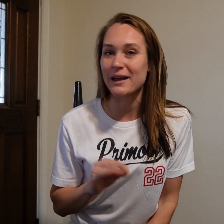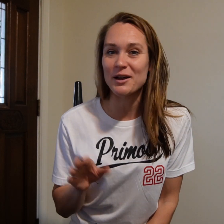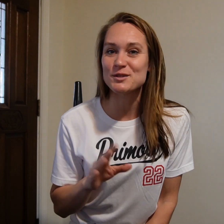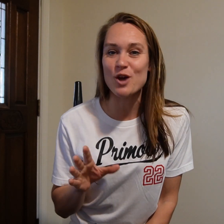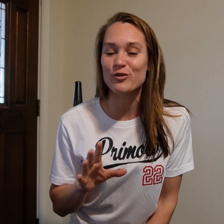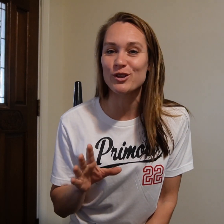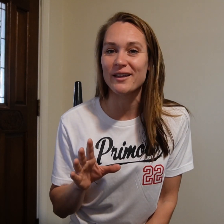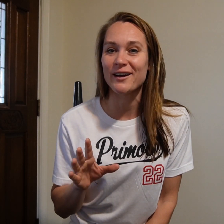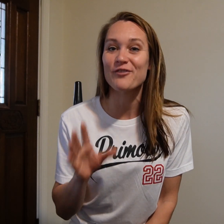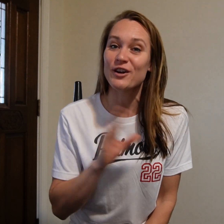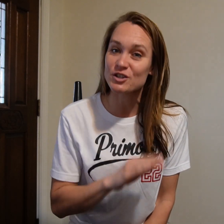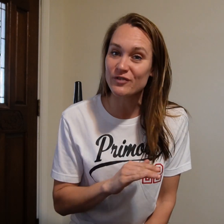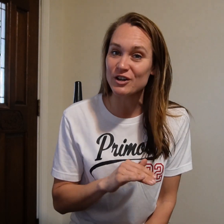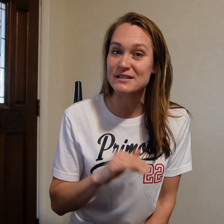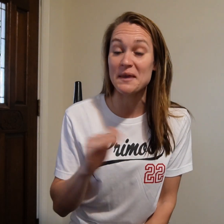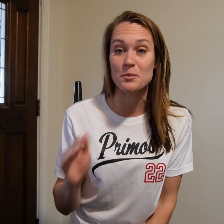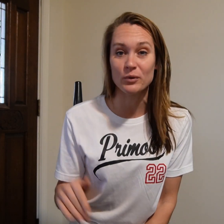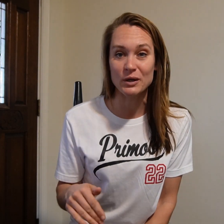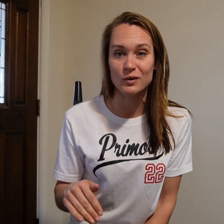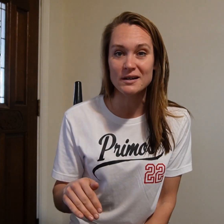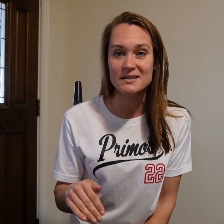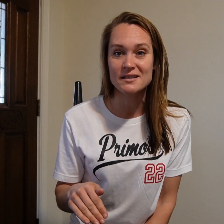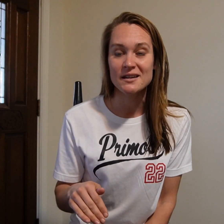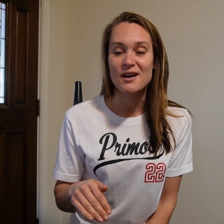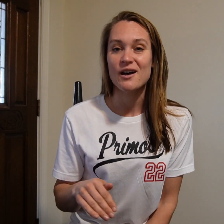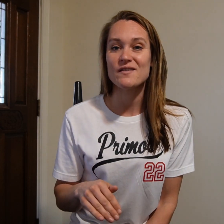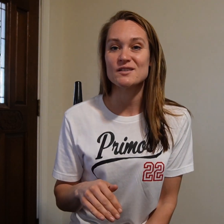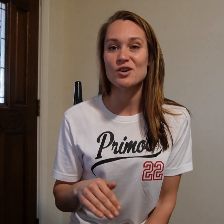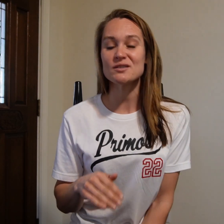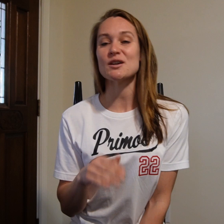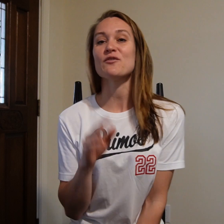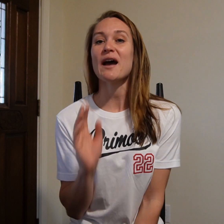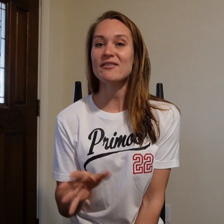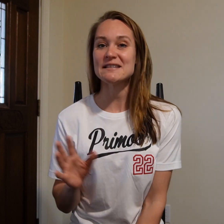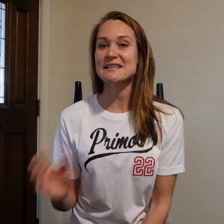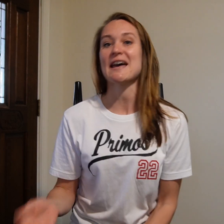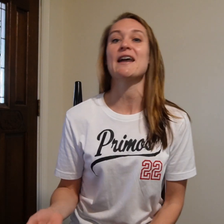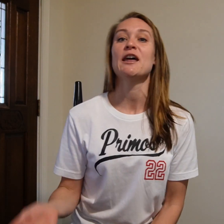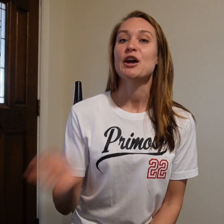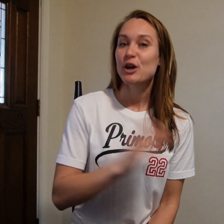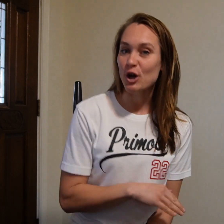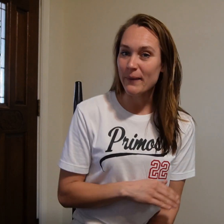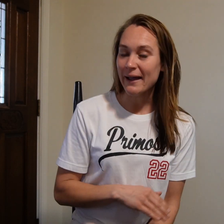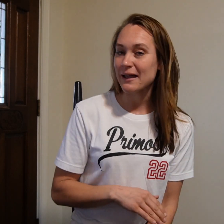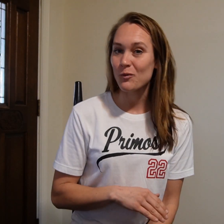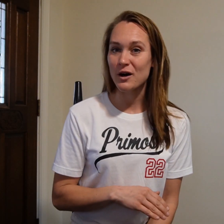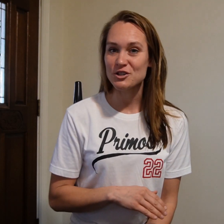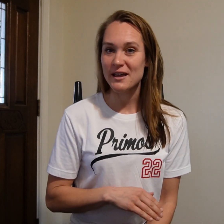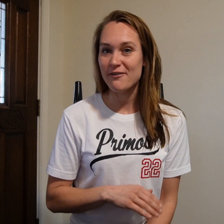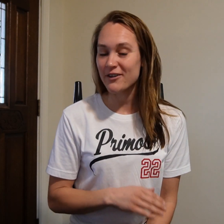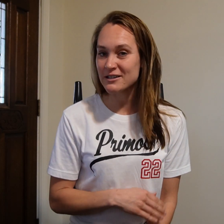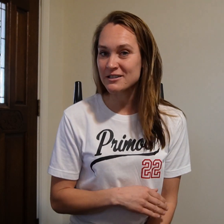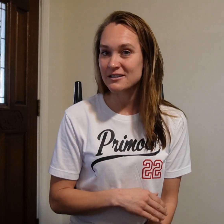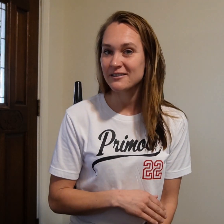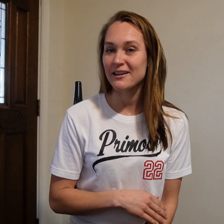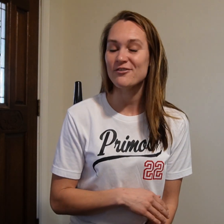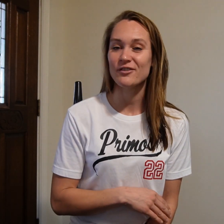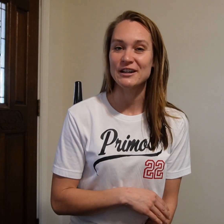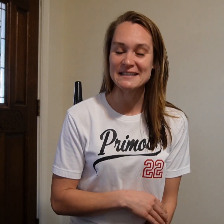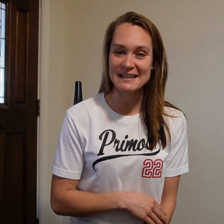goes over the first verse and the pre-chorus of the song. So if you haven't seen that, go back and watch that first. If you've already seen